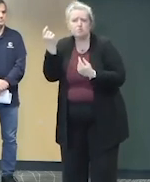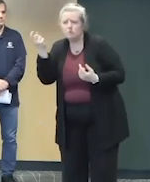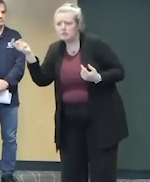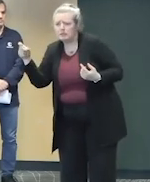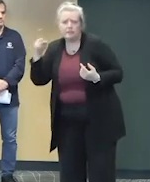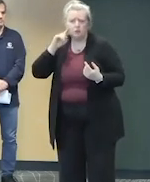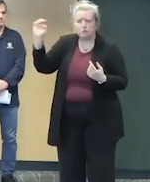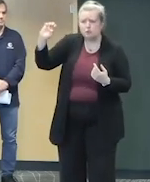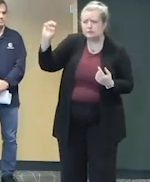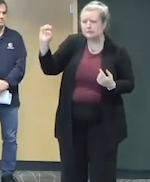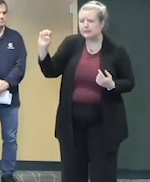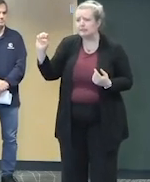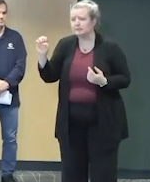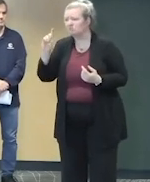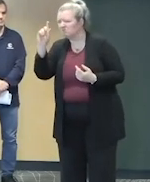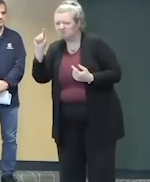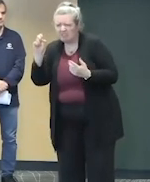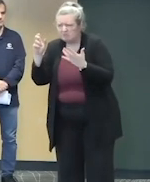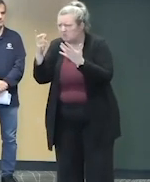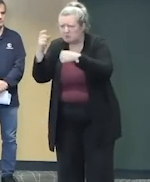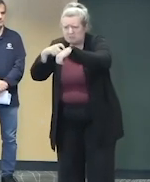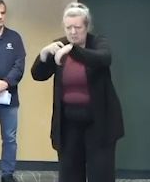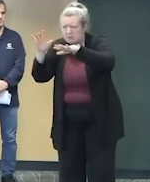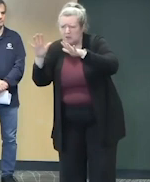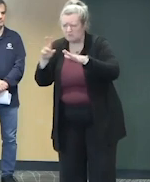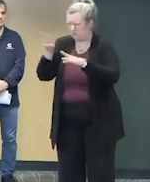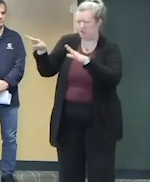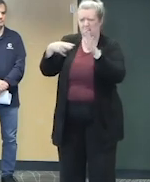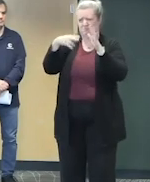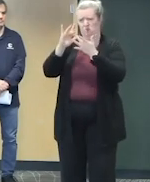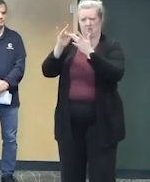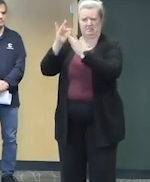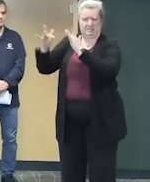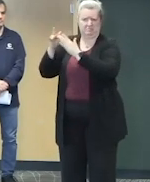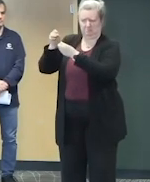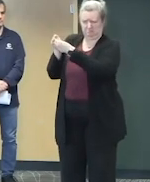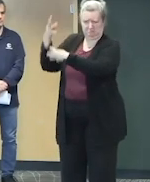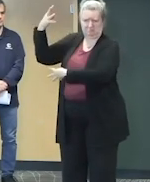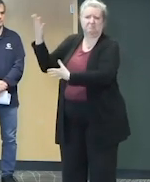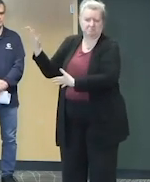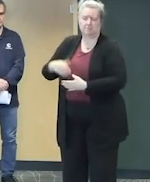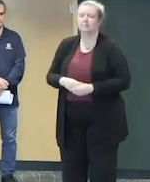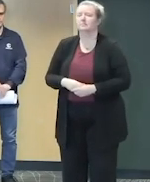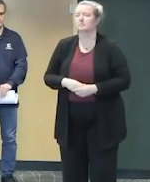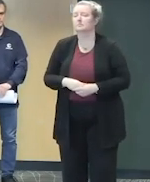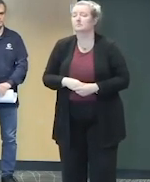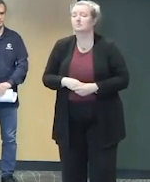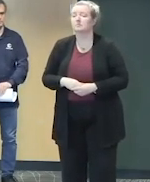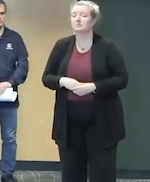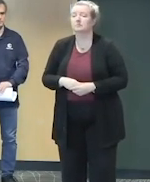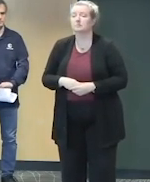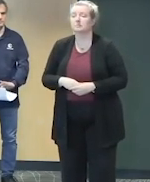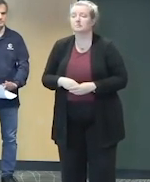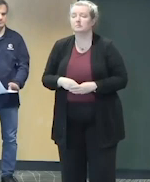travel. Avoiding travel at this time frame allows our DOT partners to clear those roads and make them safe. But if you must travel,